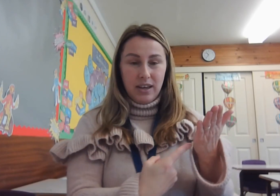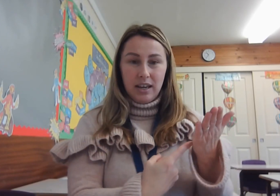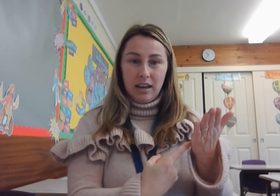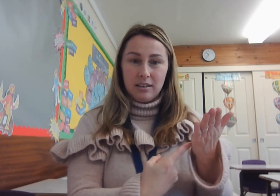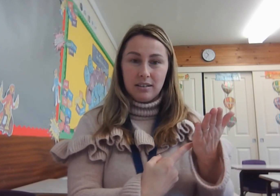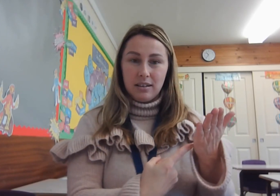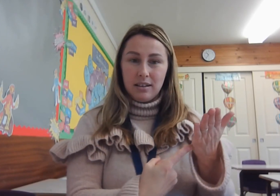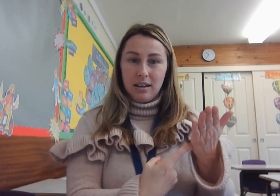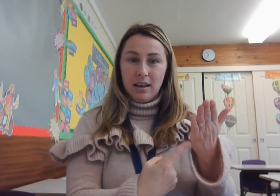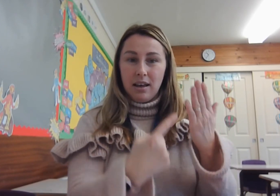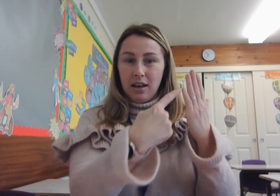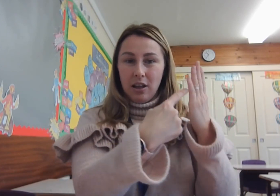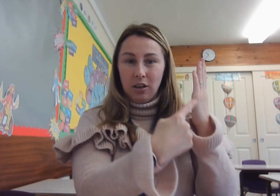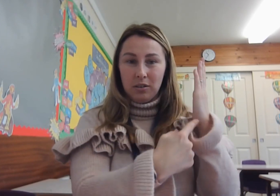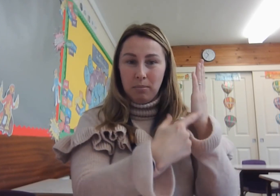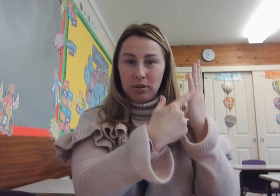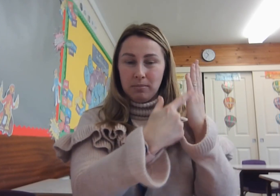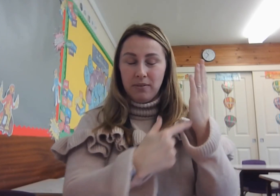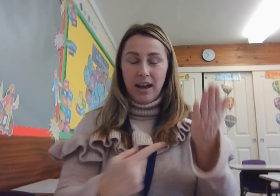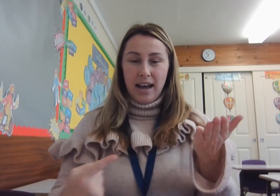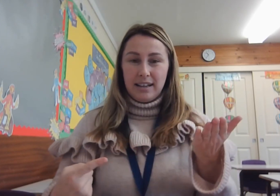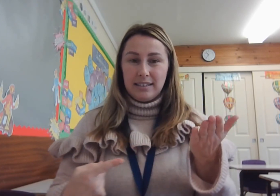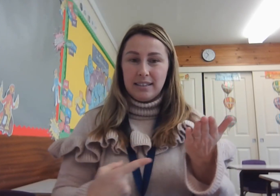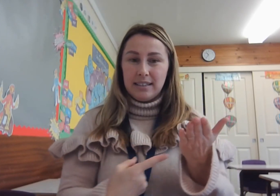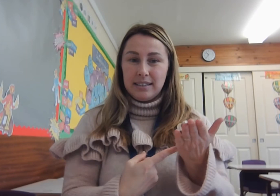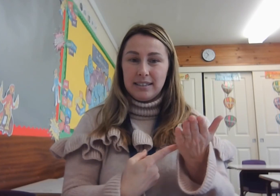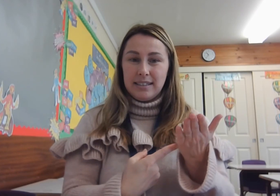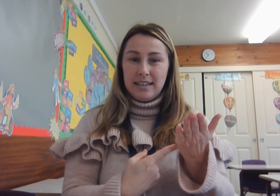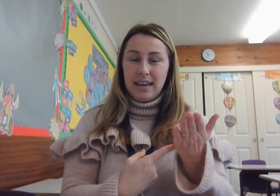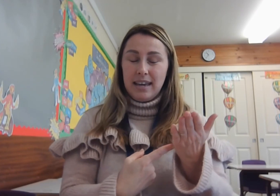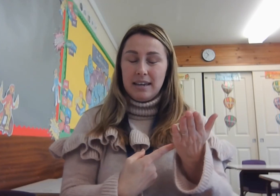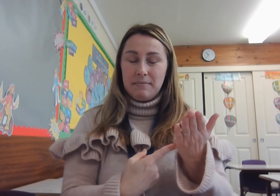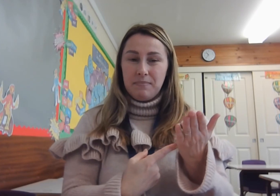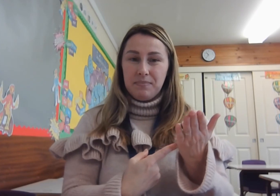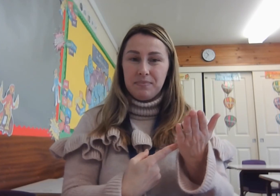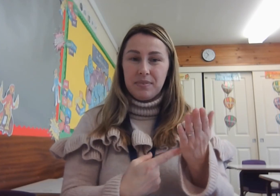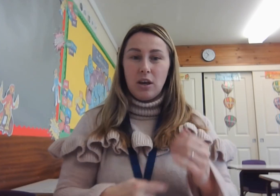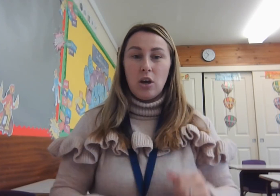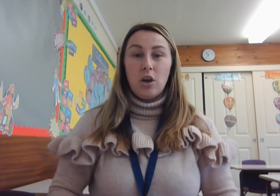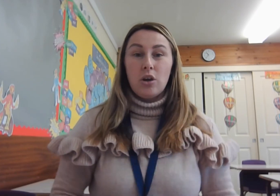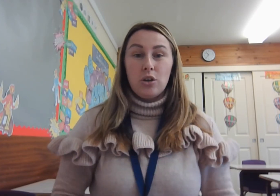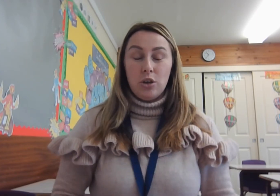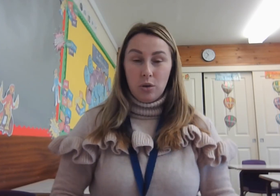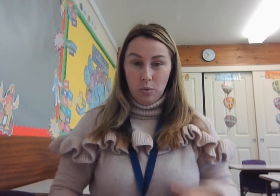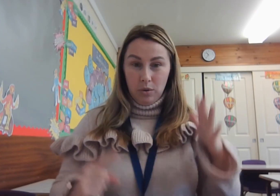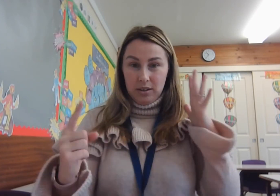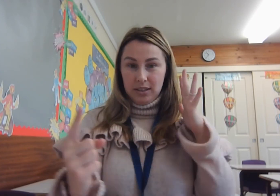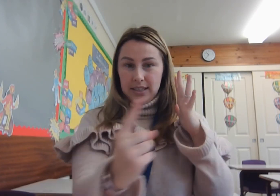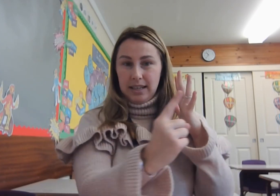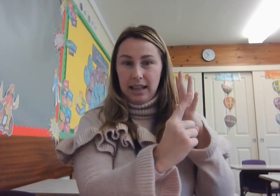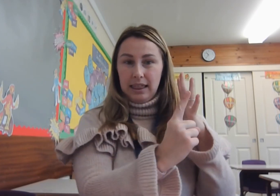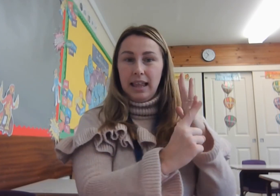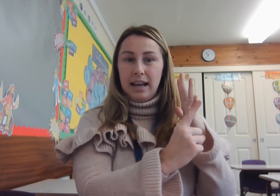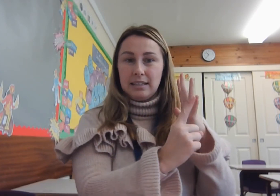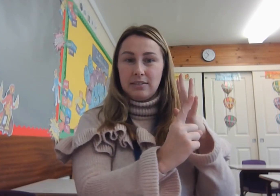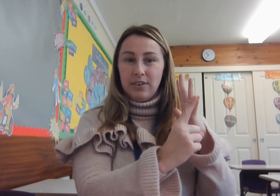finger along the bottom of our hand. T. U is our last